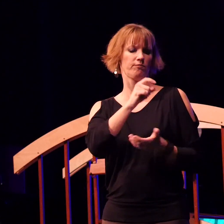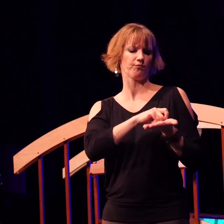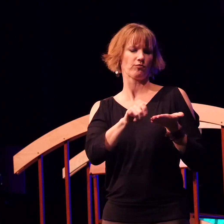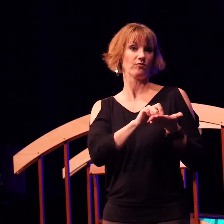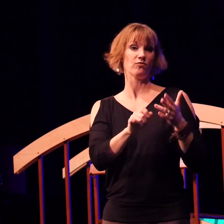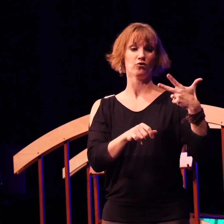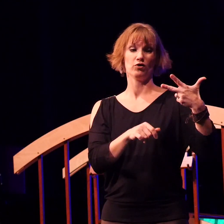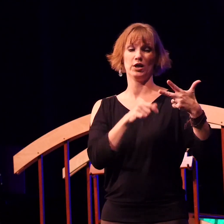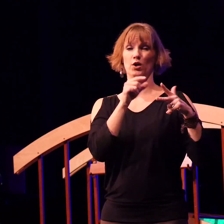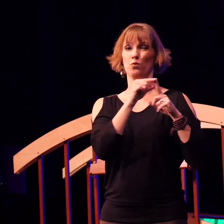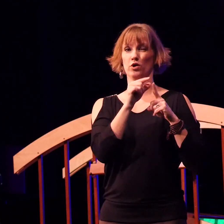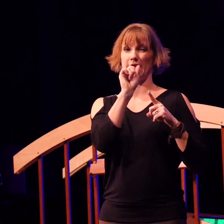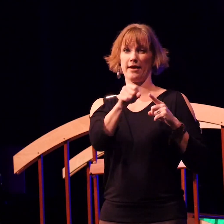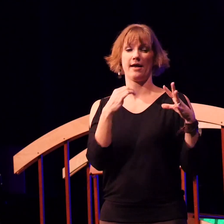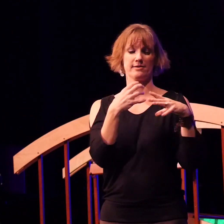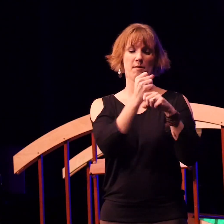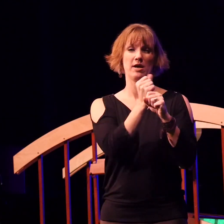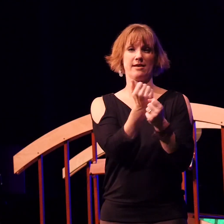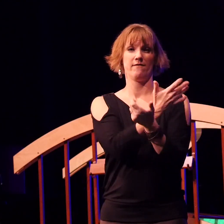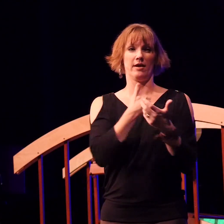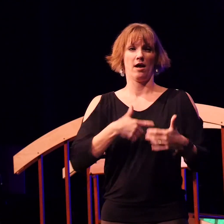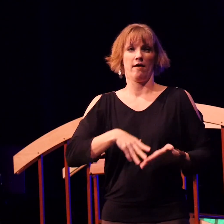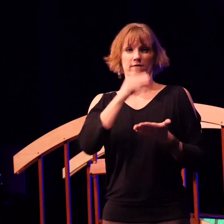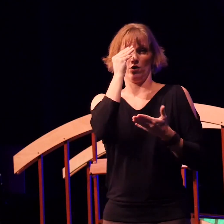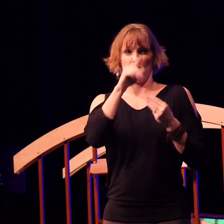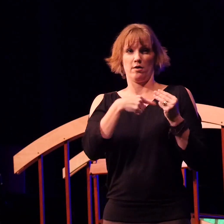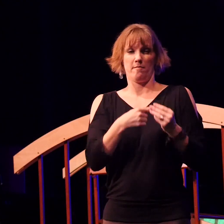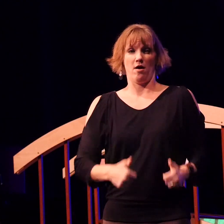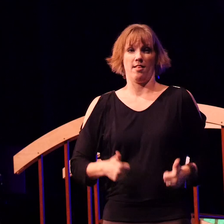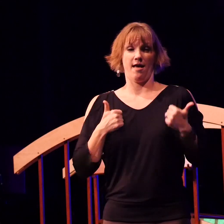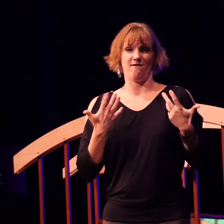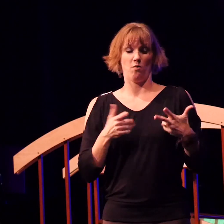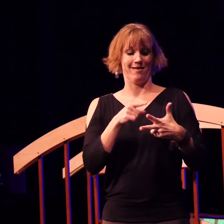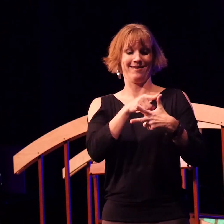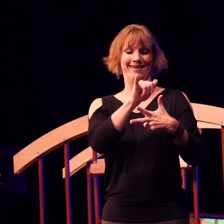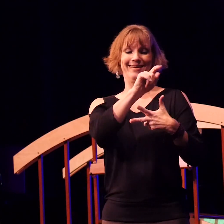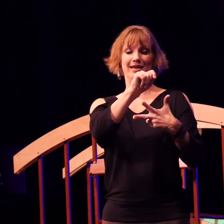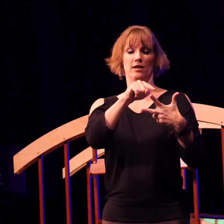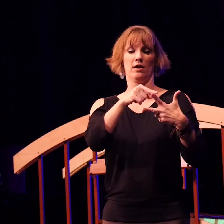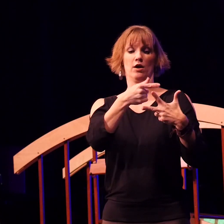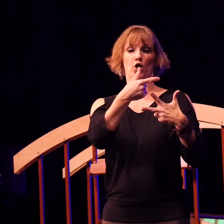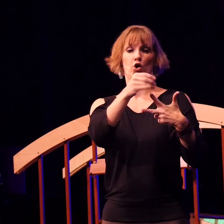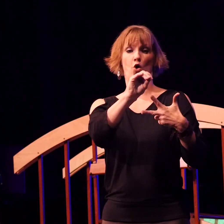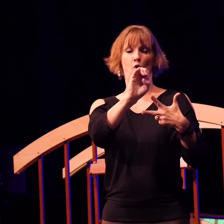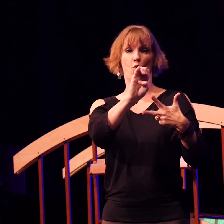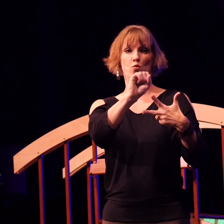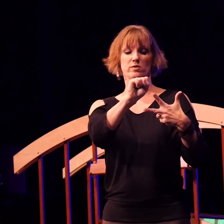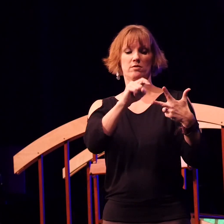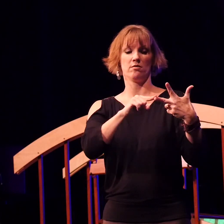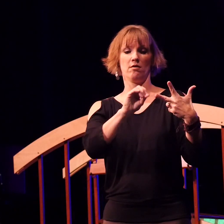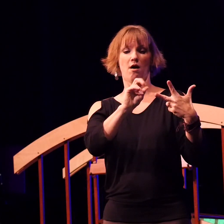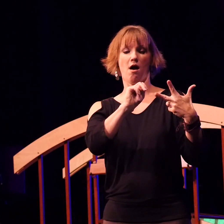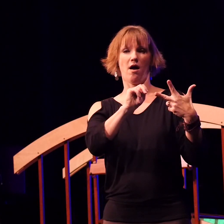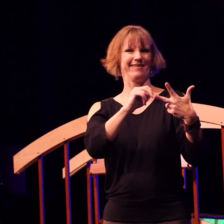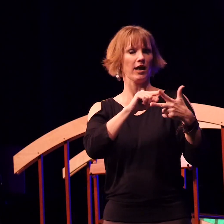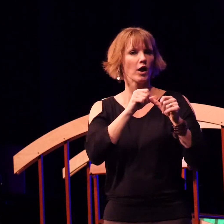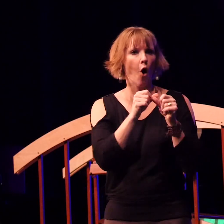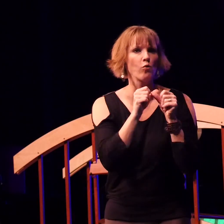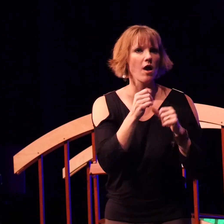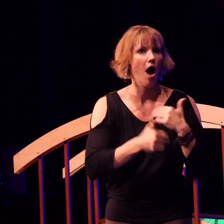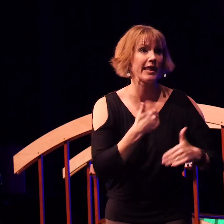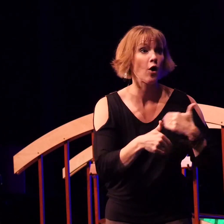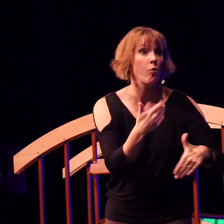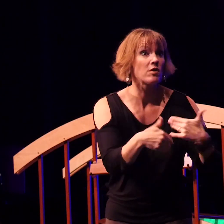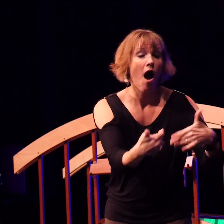3 words, I can sum up everything I've learned about life. It goes on." It goes on, and